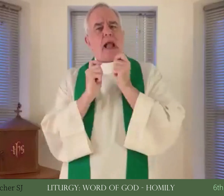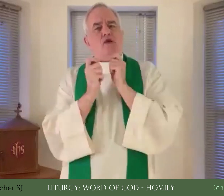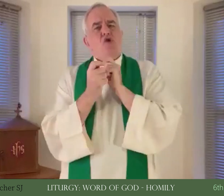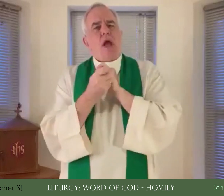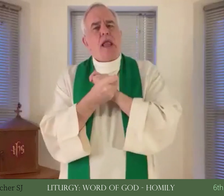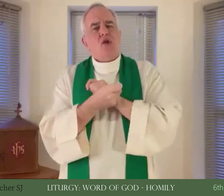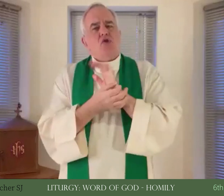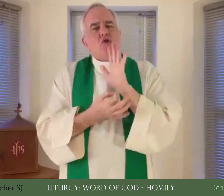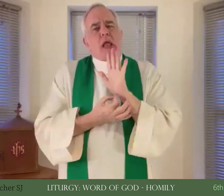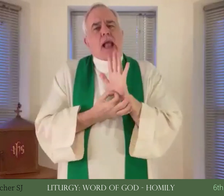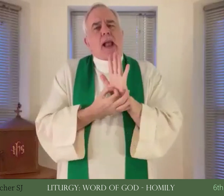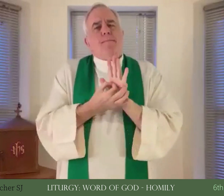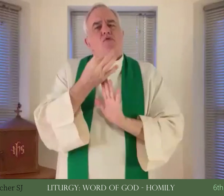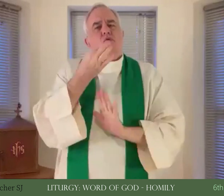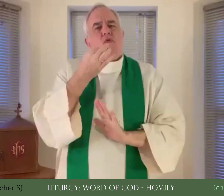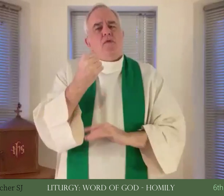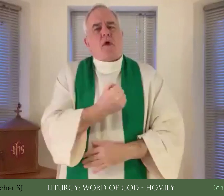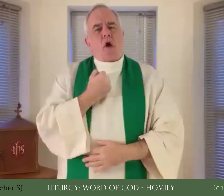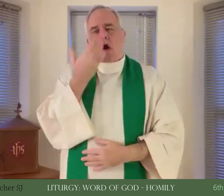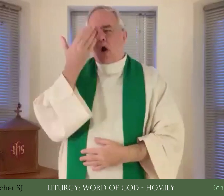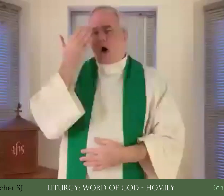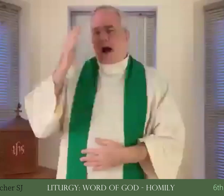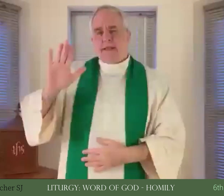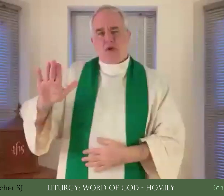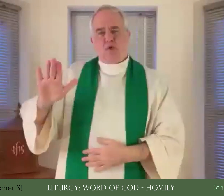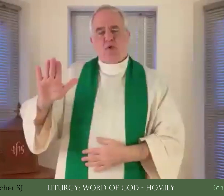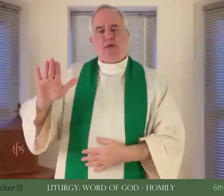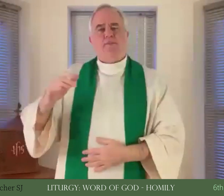and change, improve our attitude,